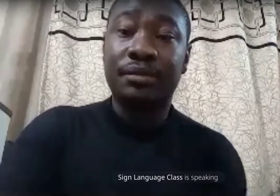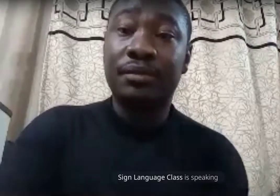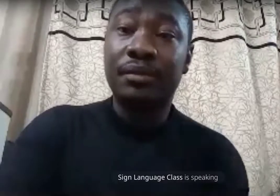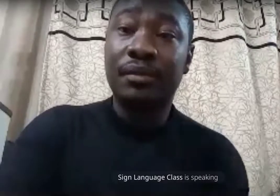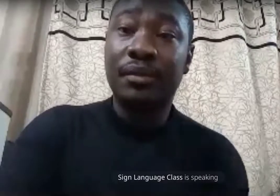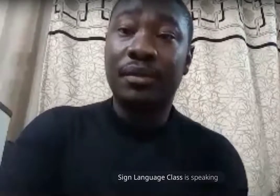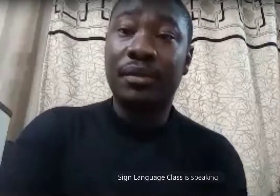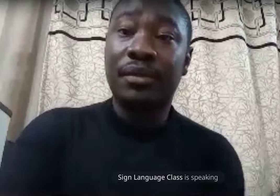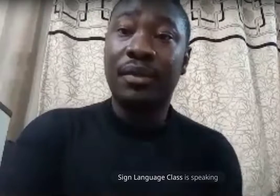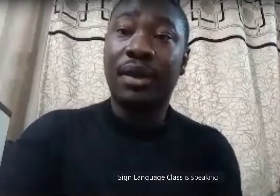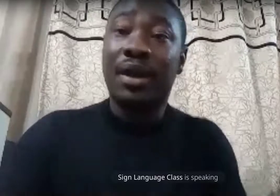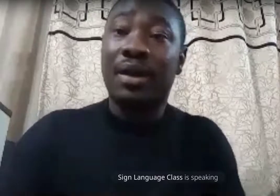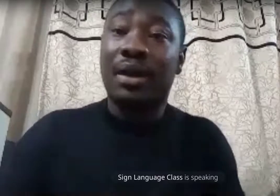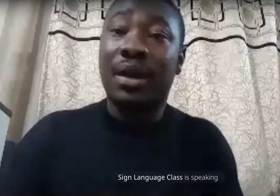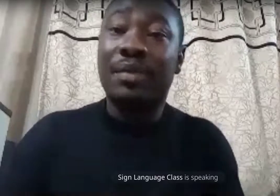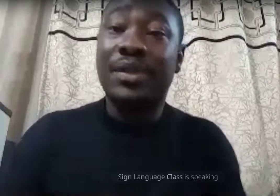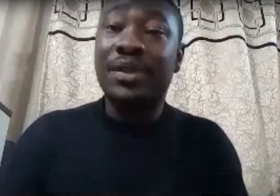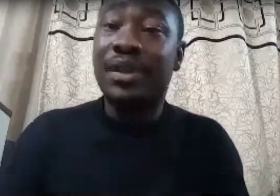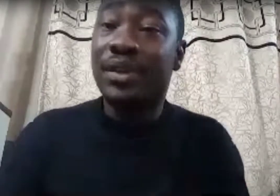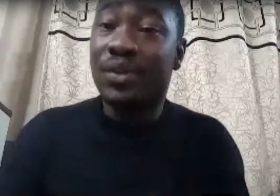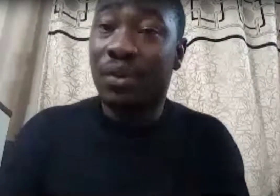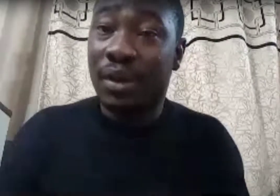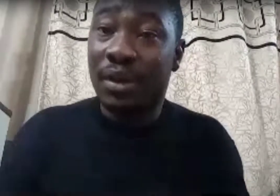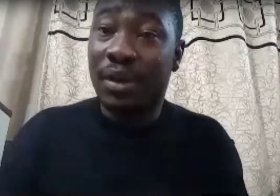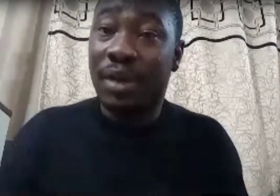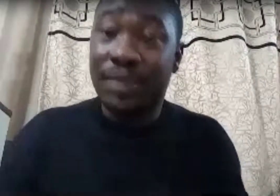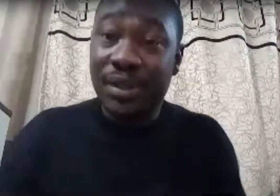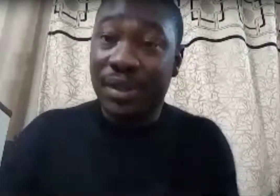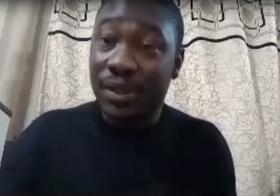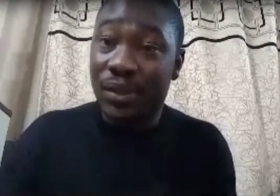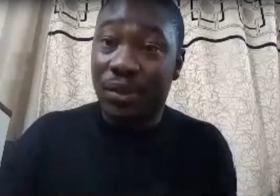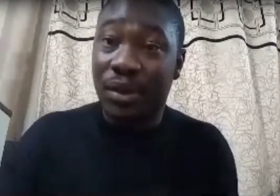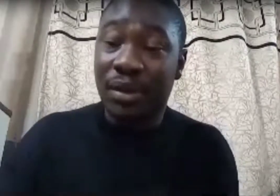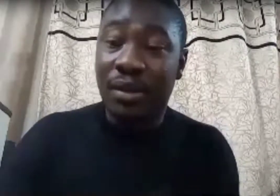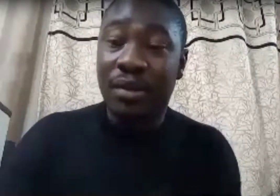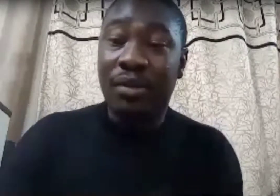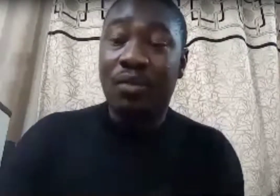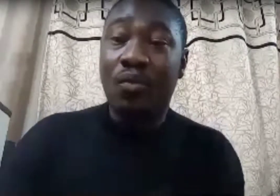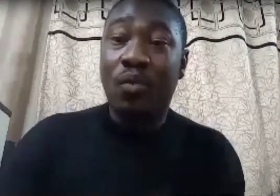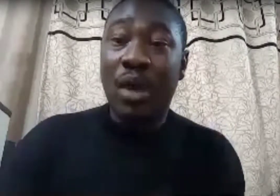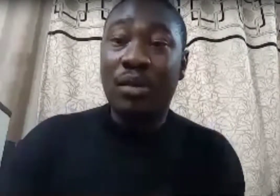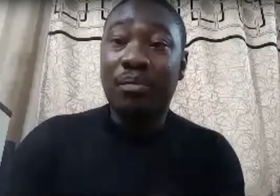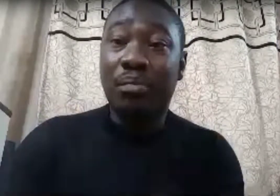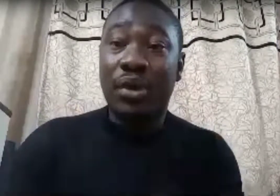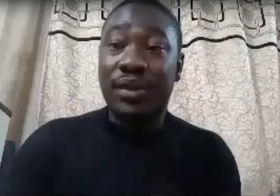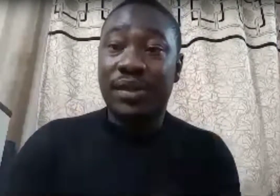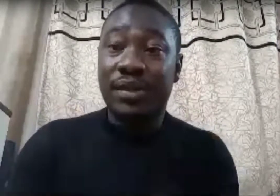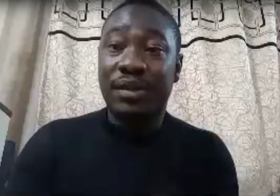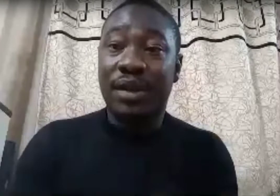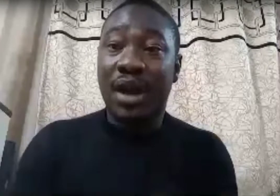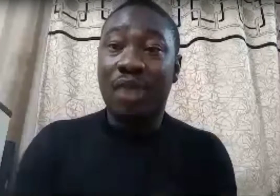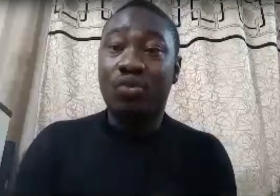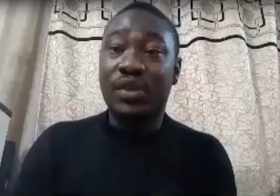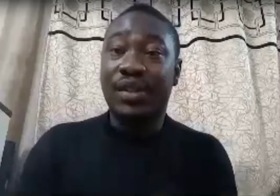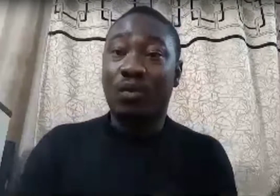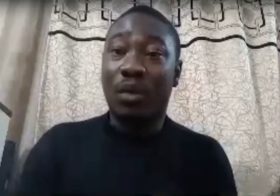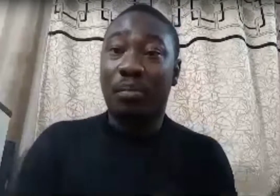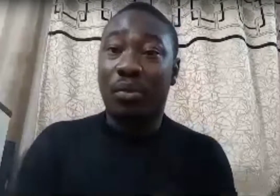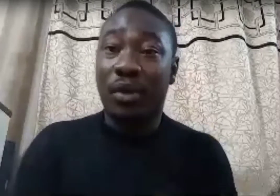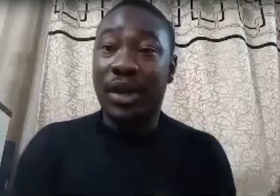1 point. How do we sign 1 point? I just want to tell you that the answer to that question is so simple. You